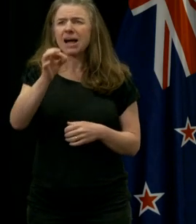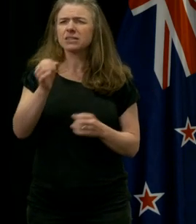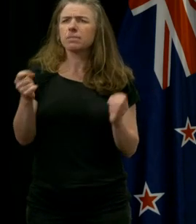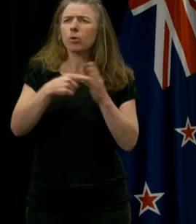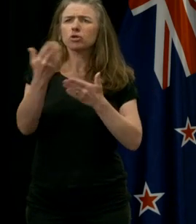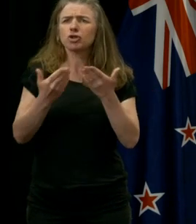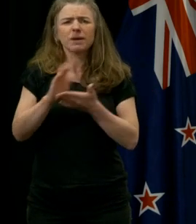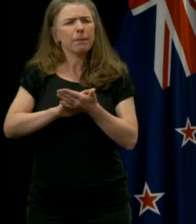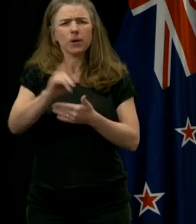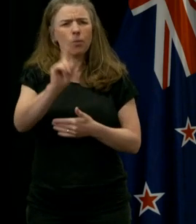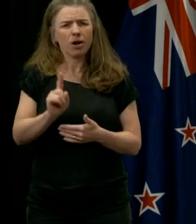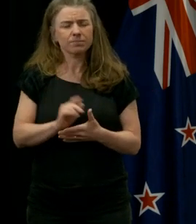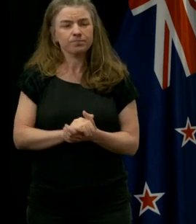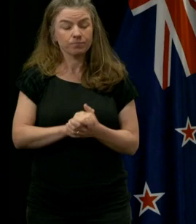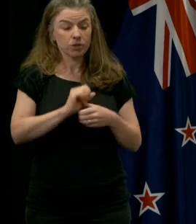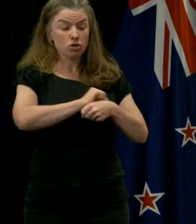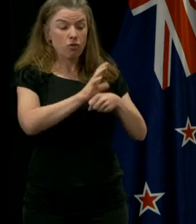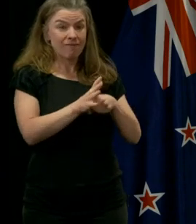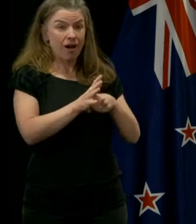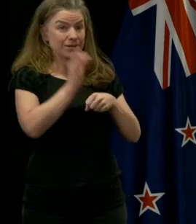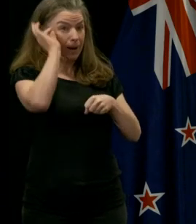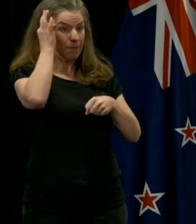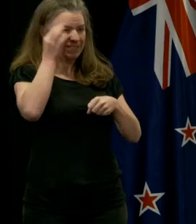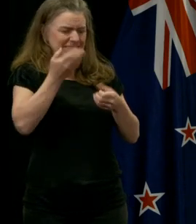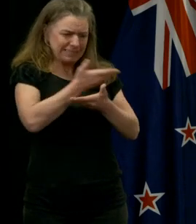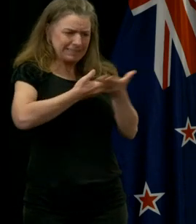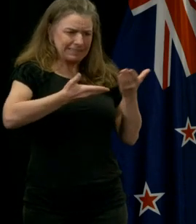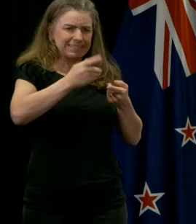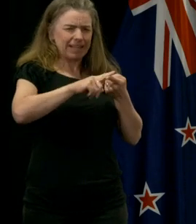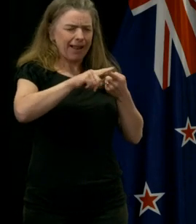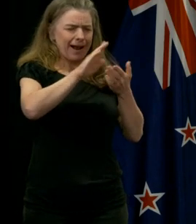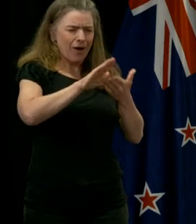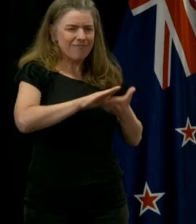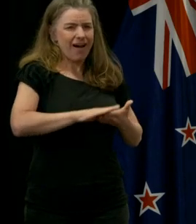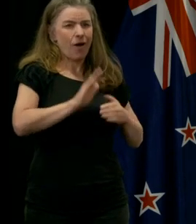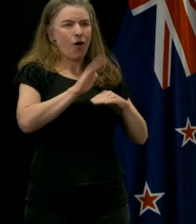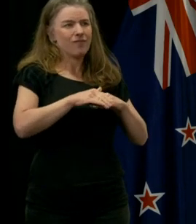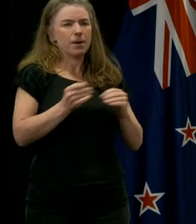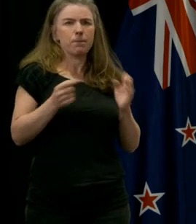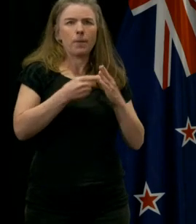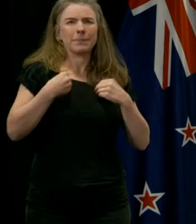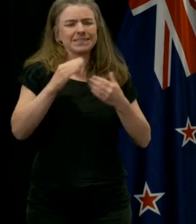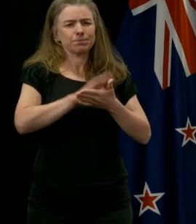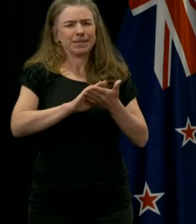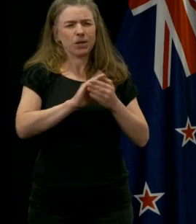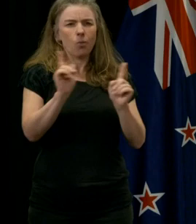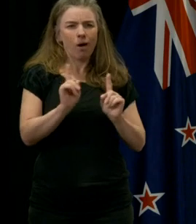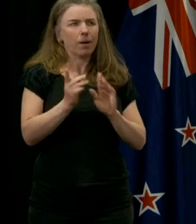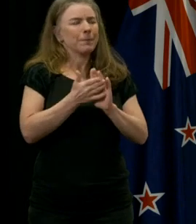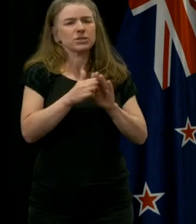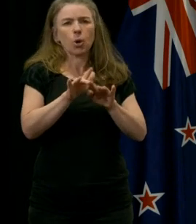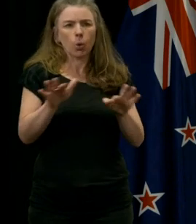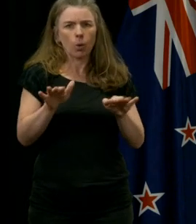essential services, and the COVID committee is working through some of those key questions, and there'll be further updates again on that